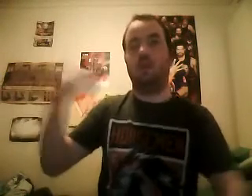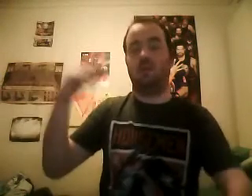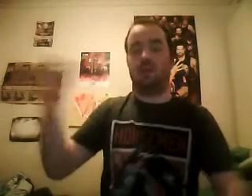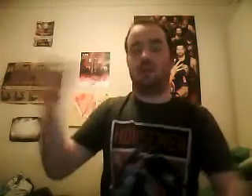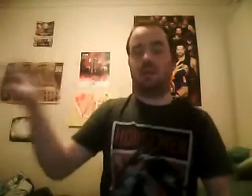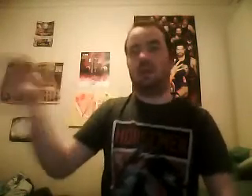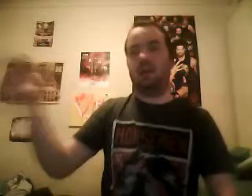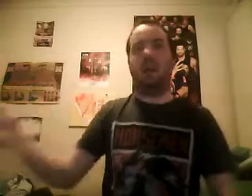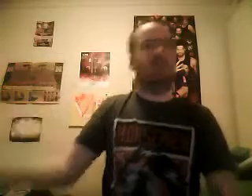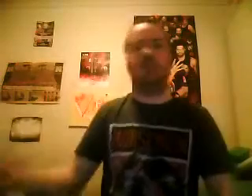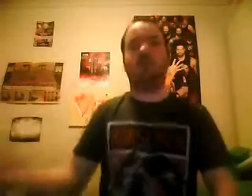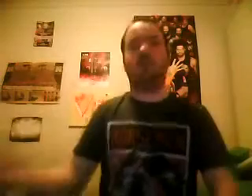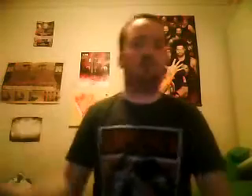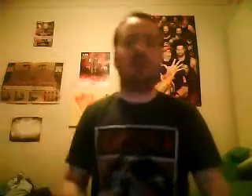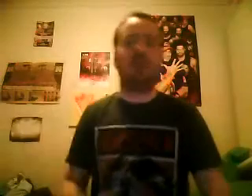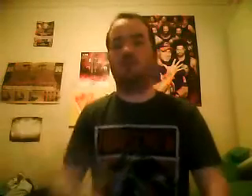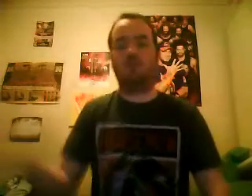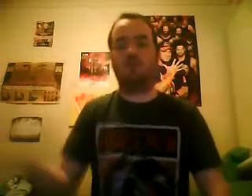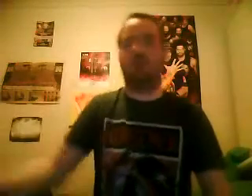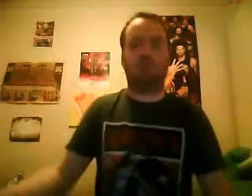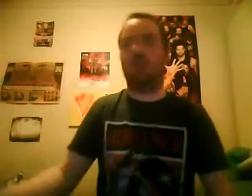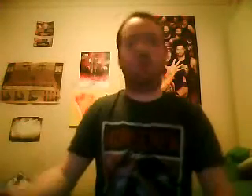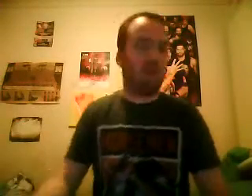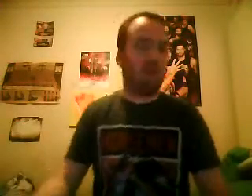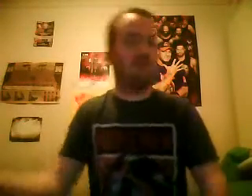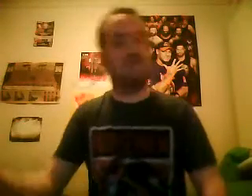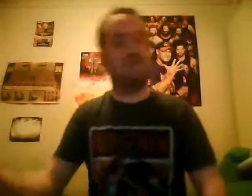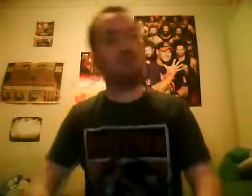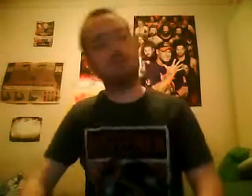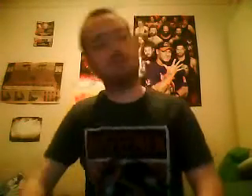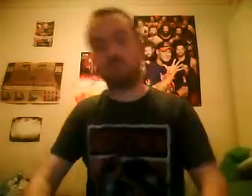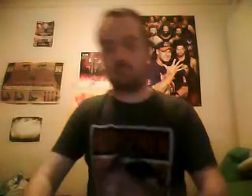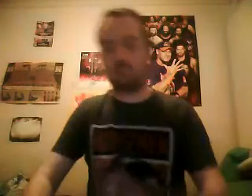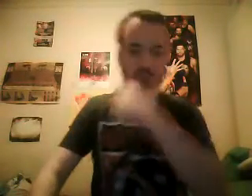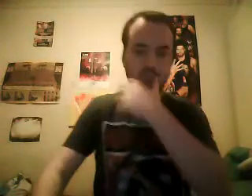the up-and-coming new pay-per-view called Stomping Grounds.